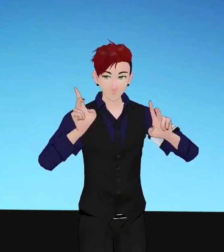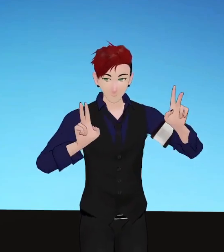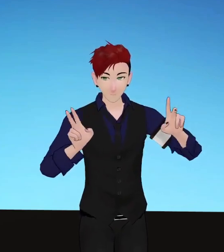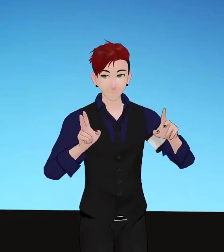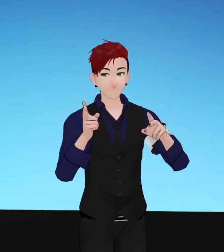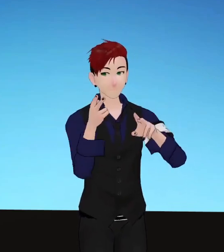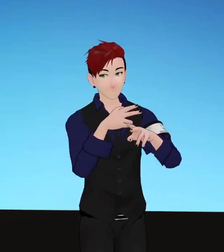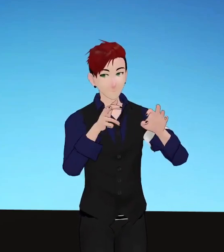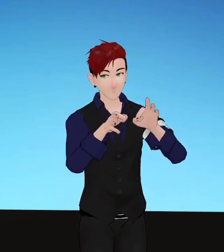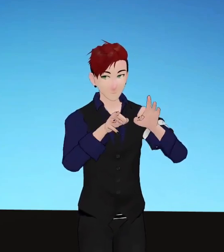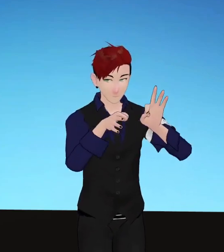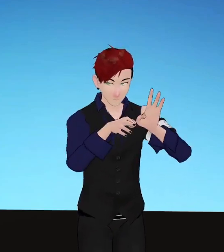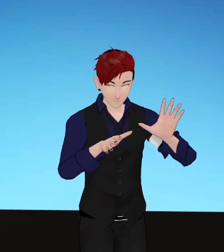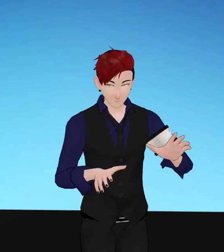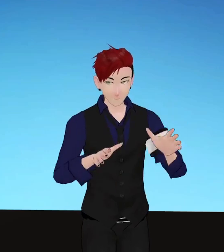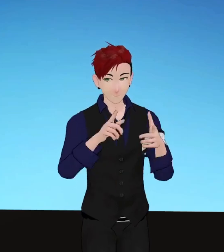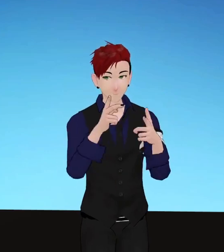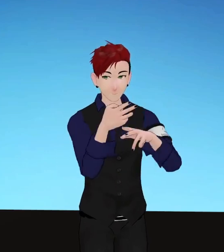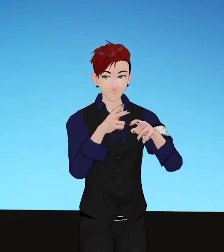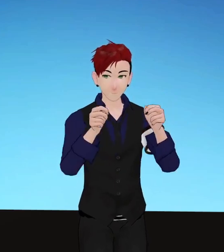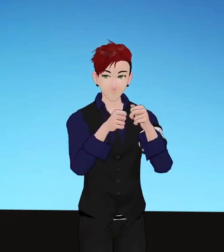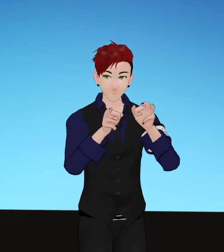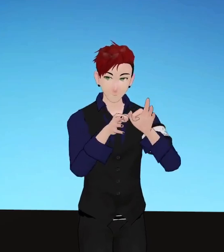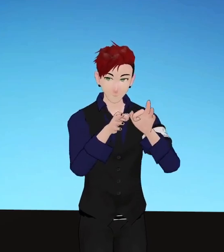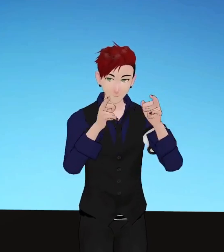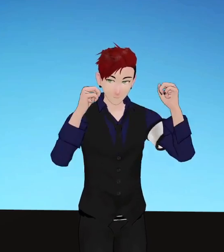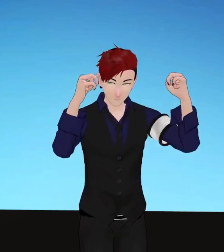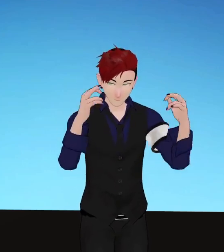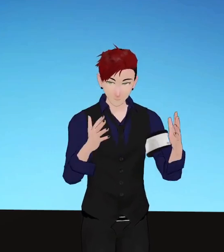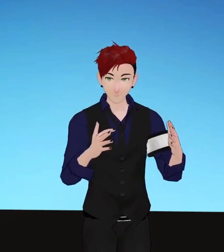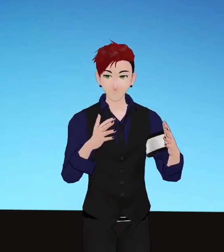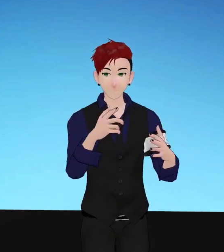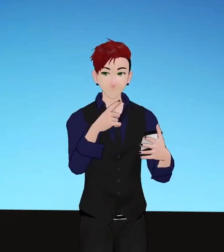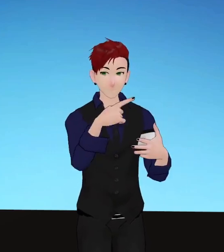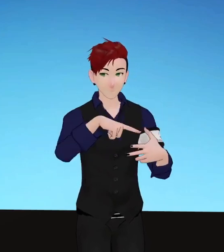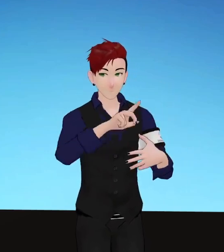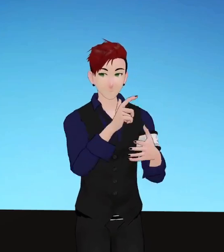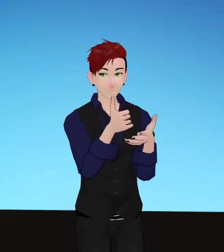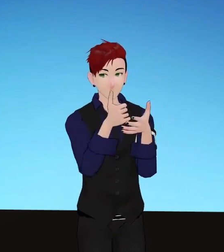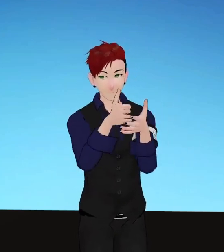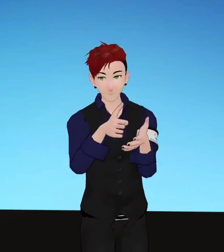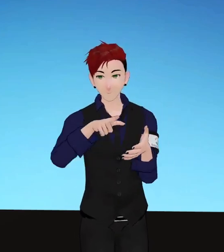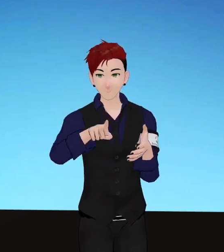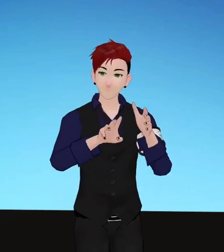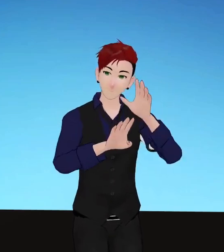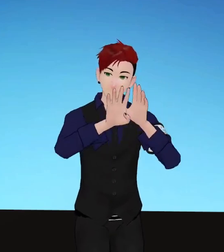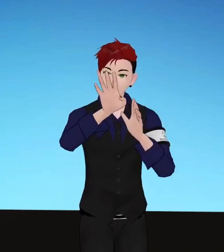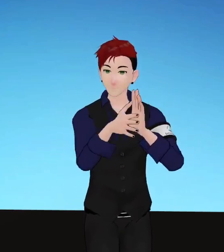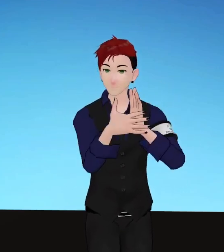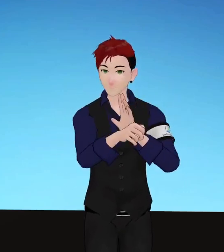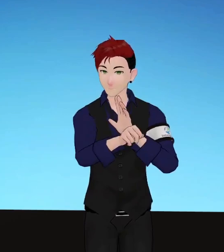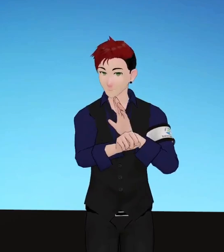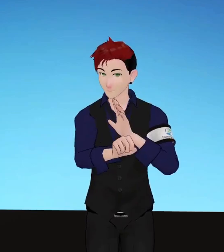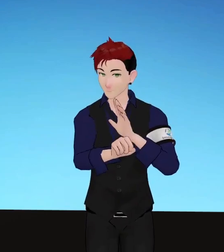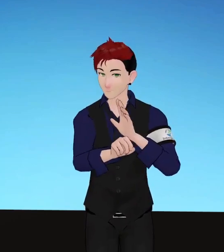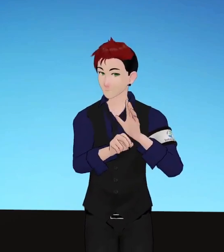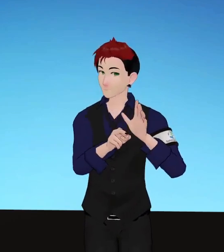with teachers. They will be able to help you develop and hone that skill, because the 2 parts